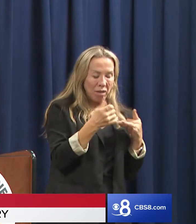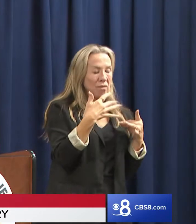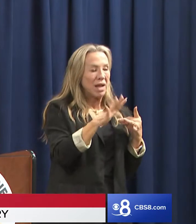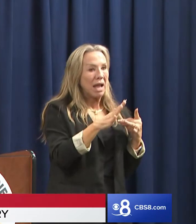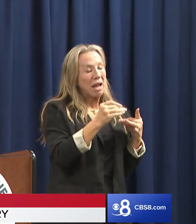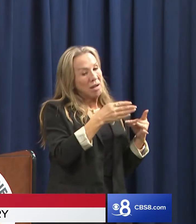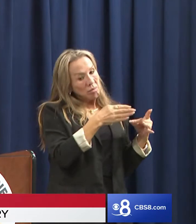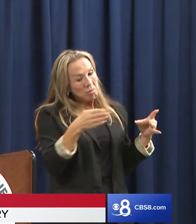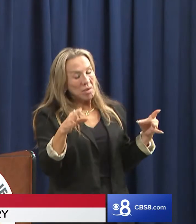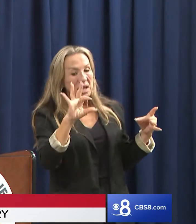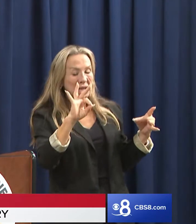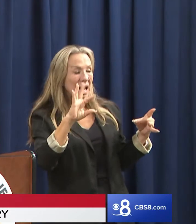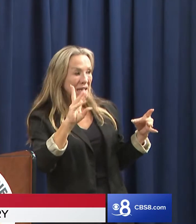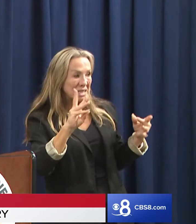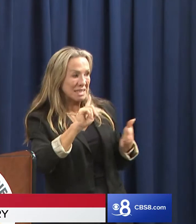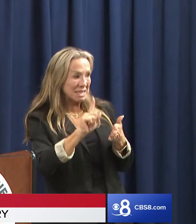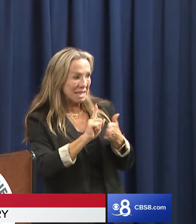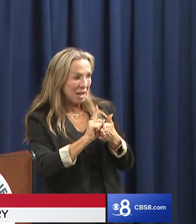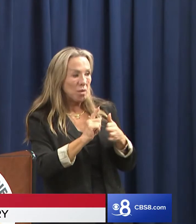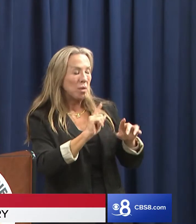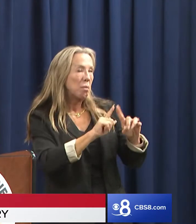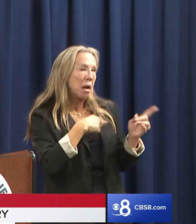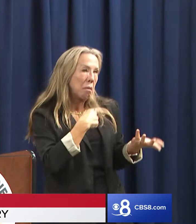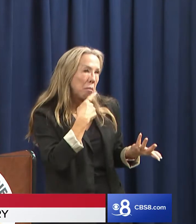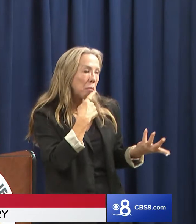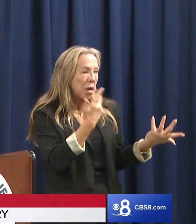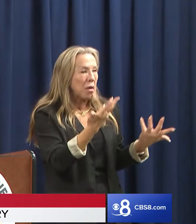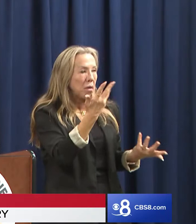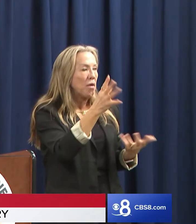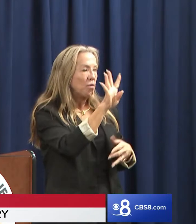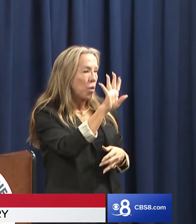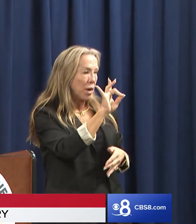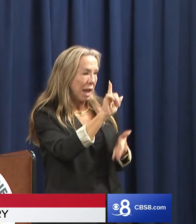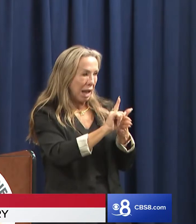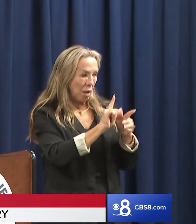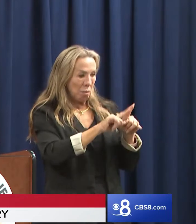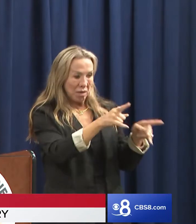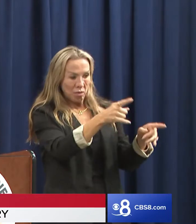96, but I would say about 48 hours. If you're past 4 days, you're pretty good, I would say.